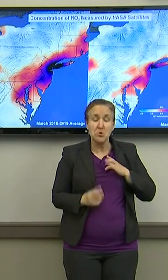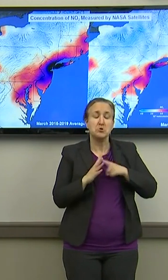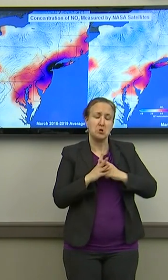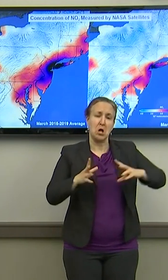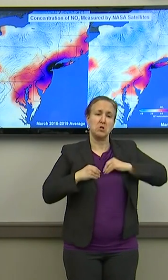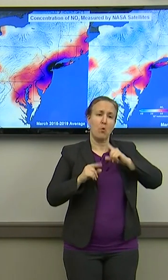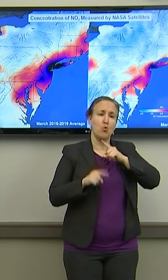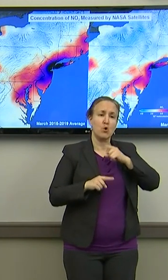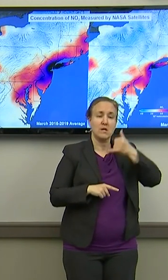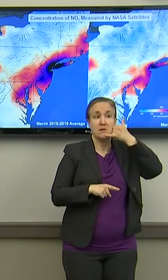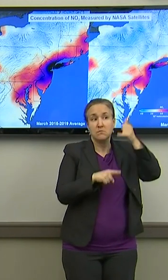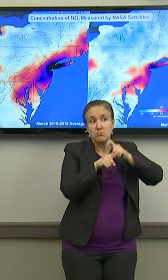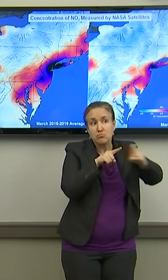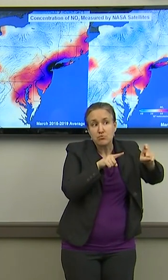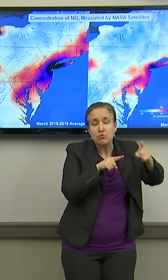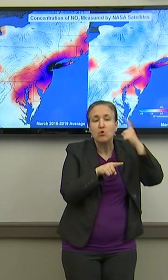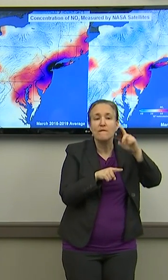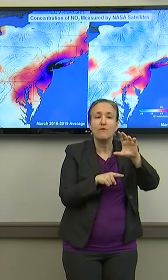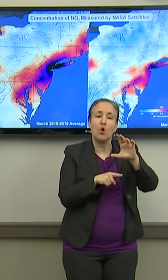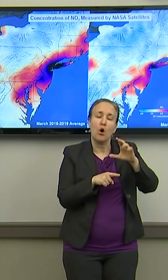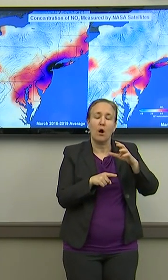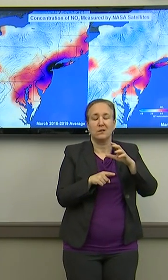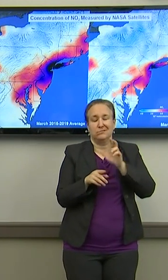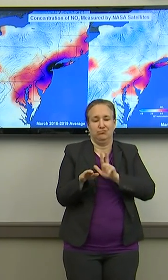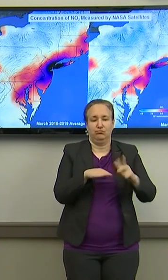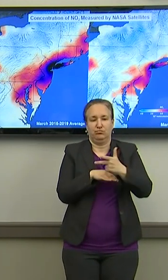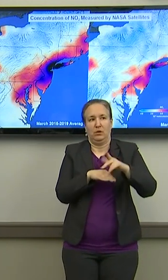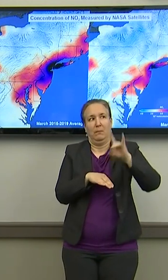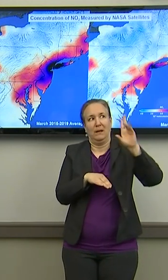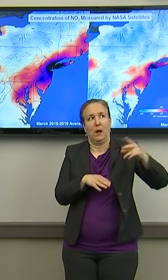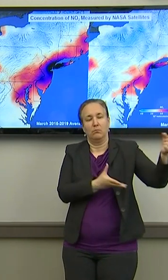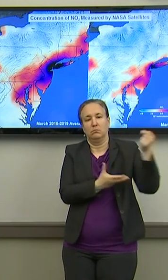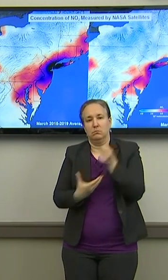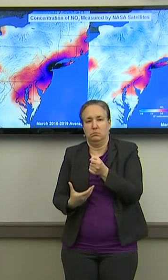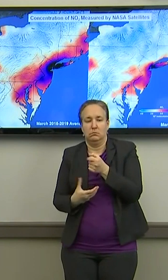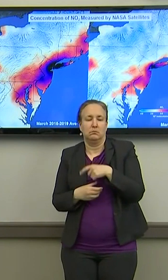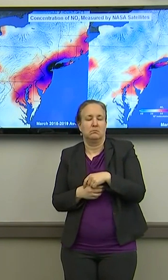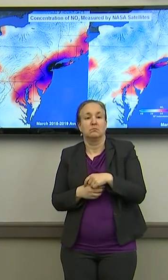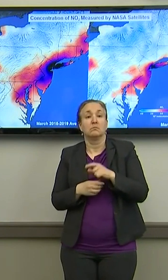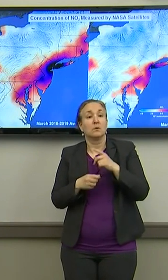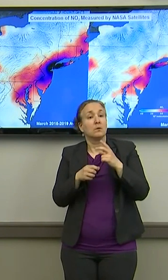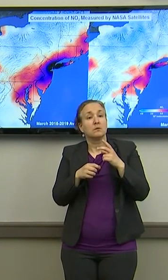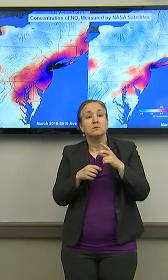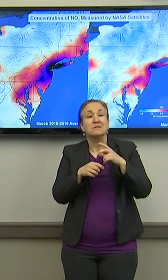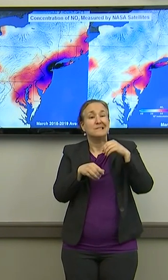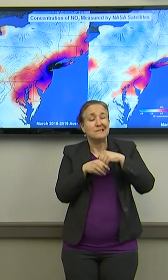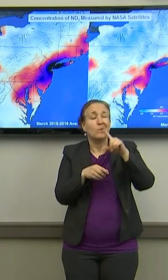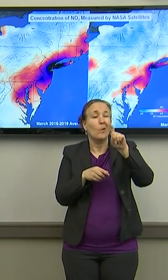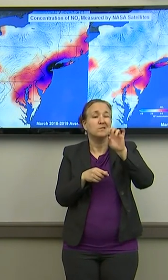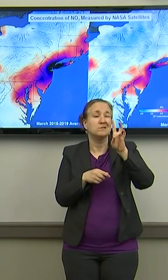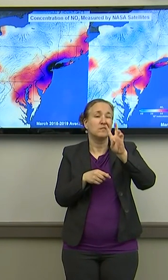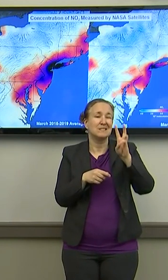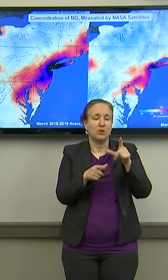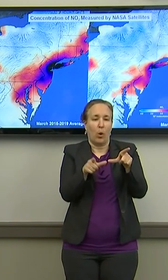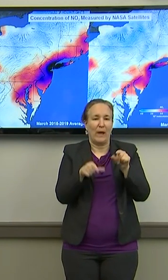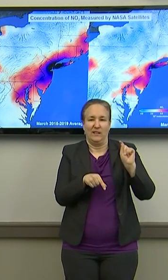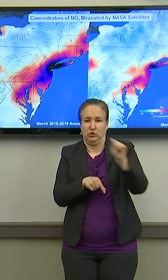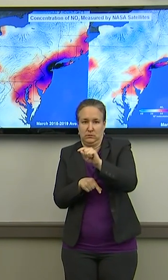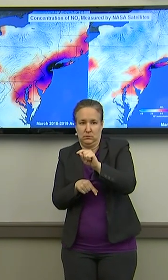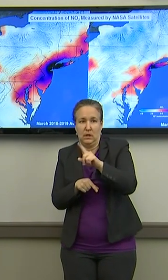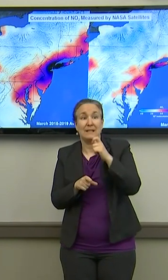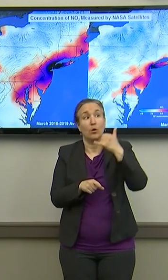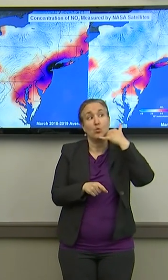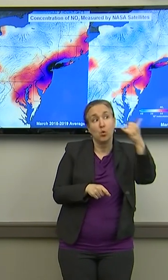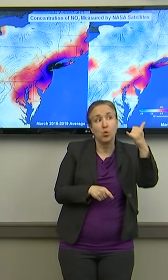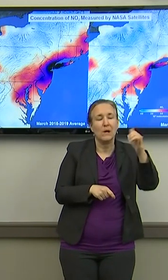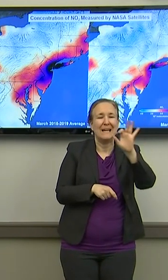orders by phone for curbside pickups at 176 locations. Phone orders can be placed from 9